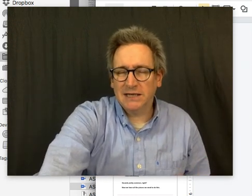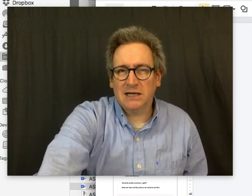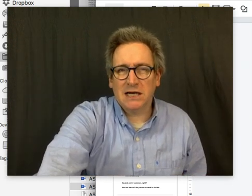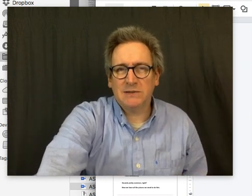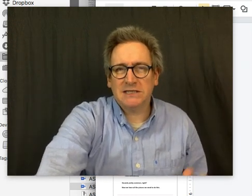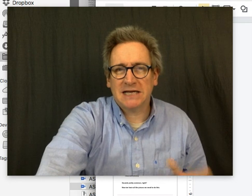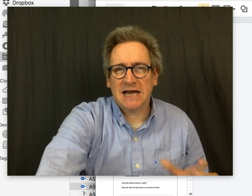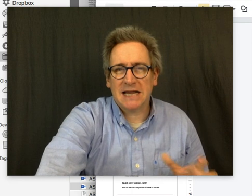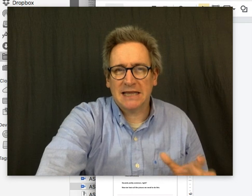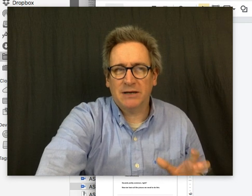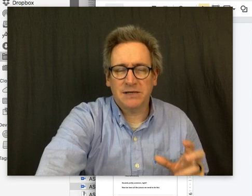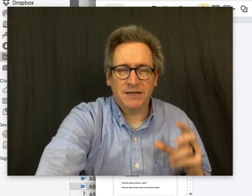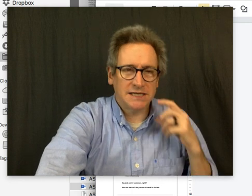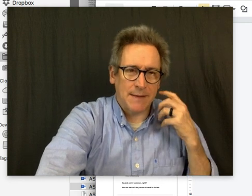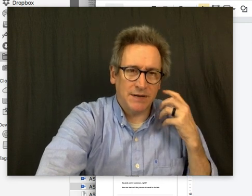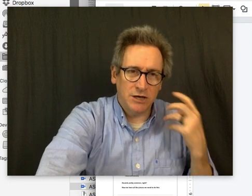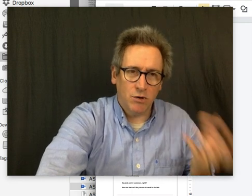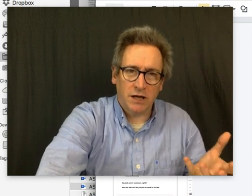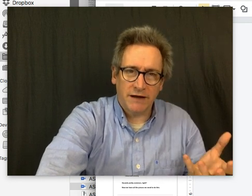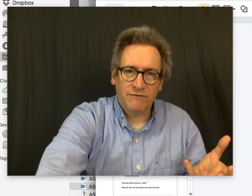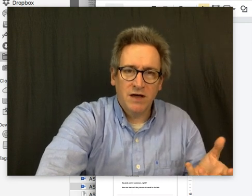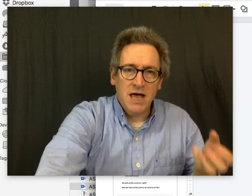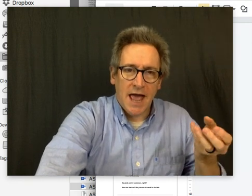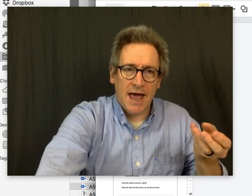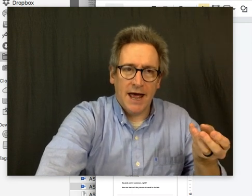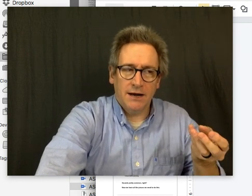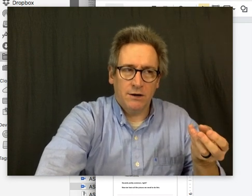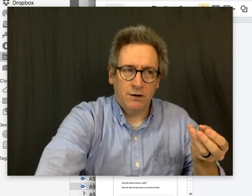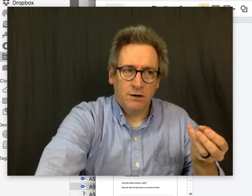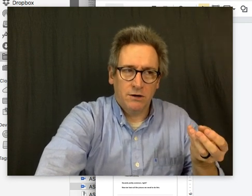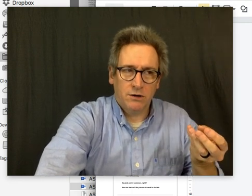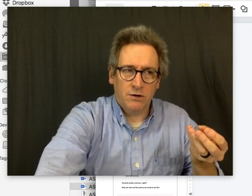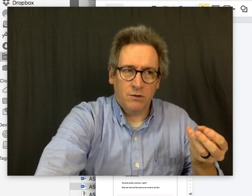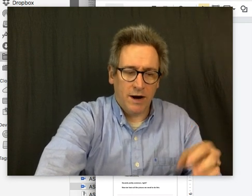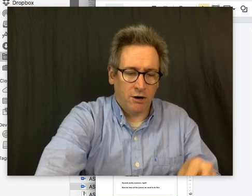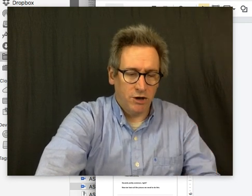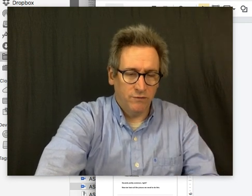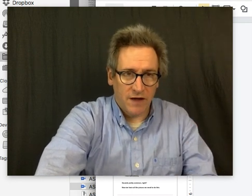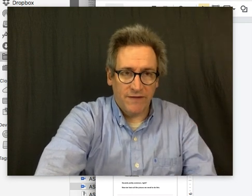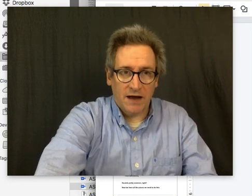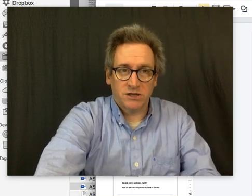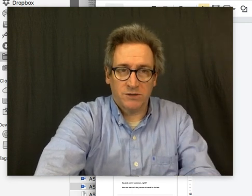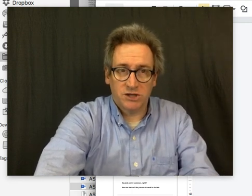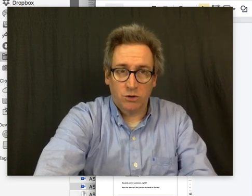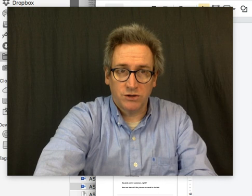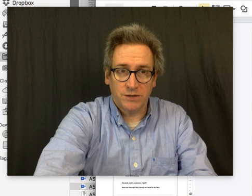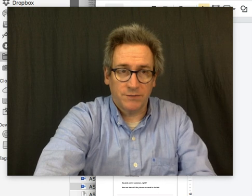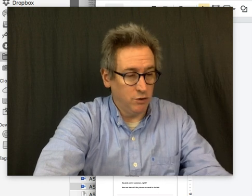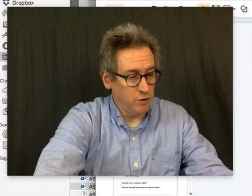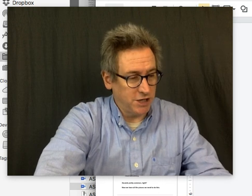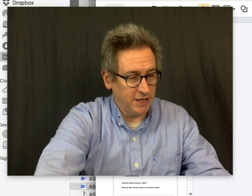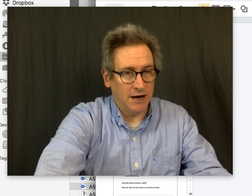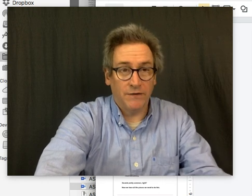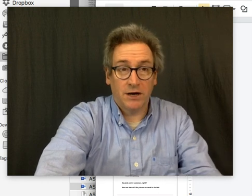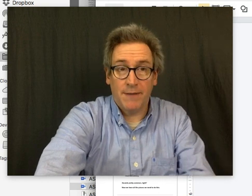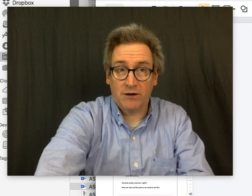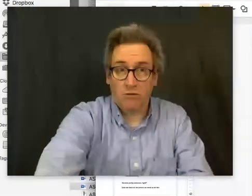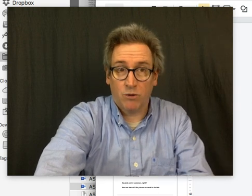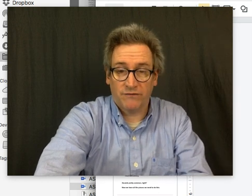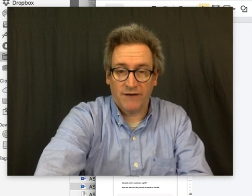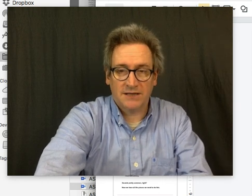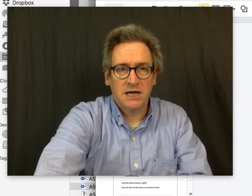it. I want you to kind of think about something that's happened in your life and where you've done that, where someone's told you something, you go to check it out and then